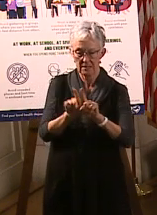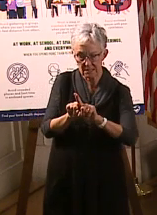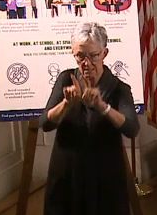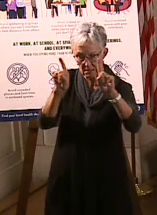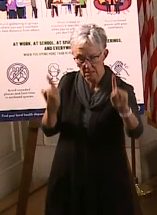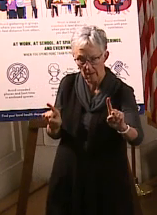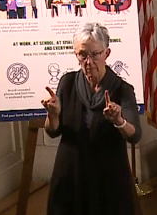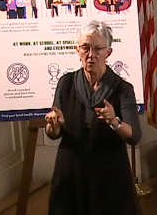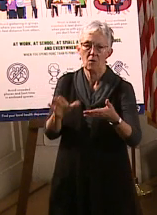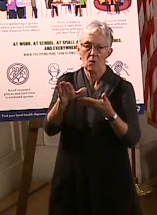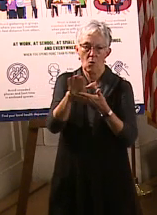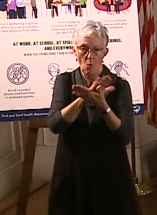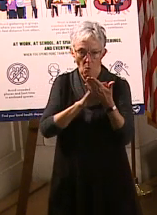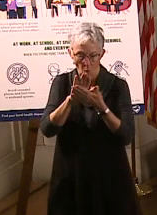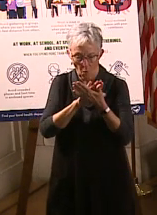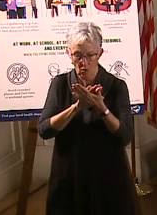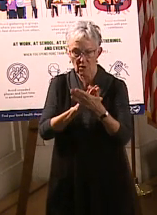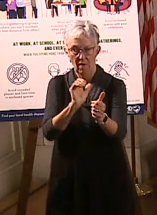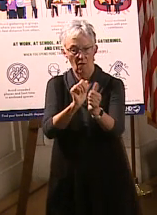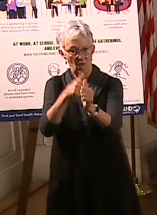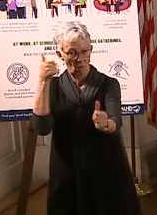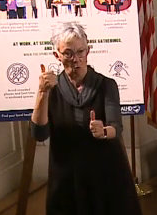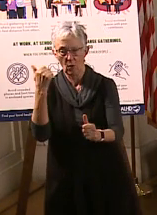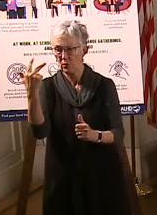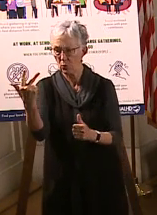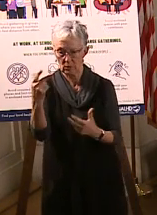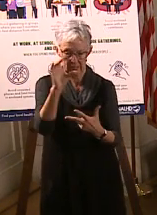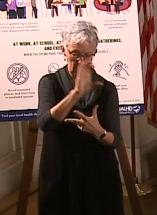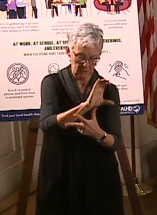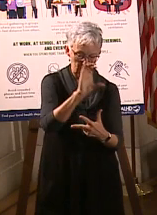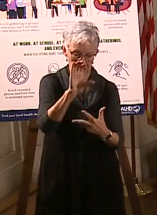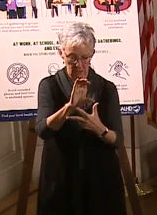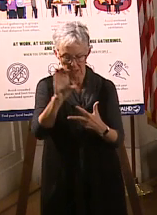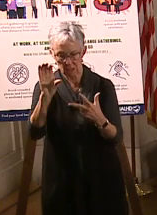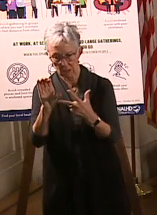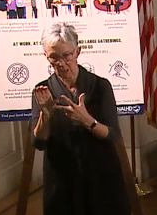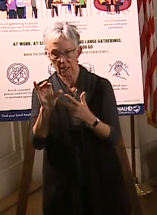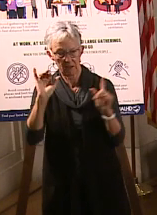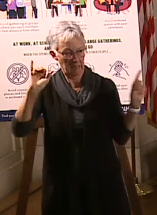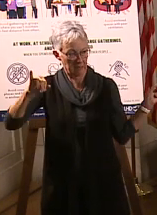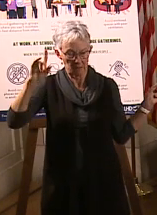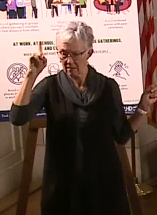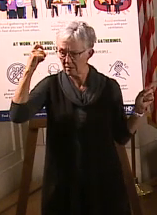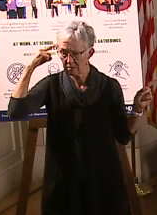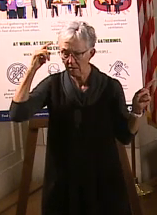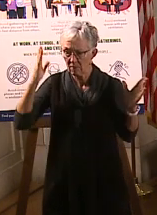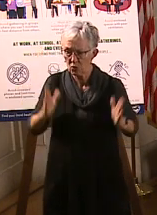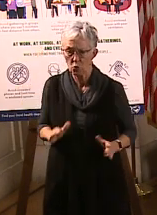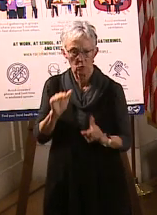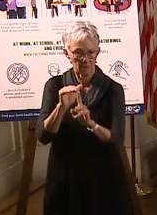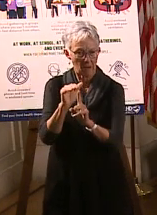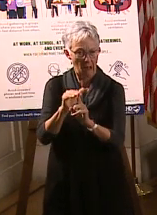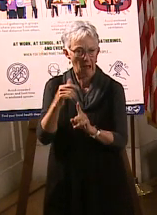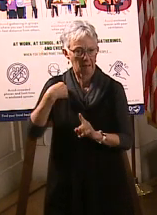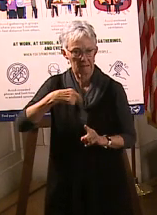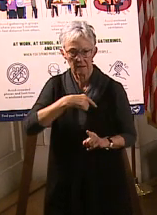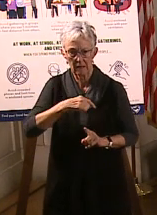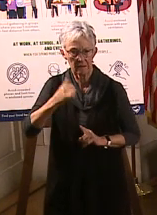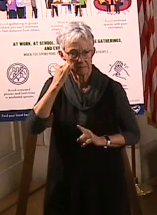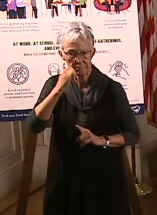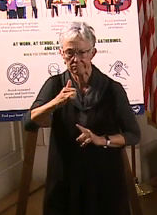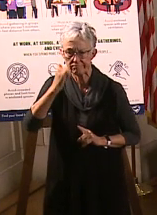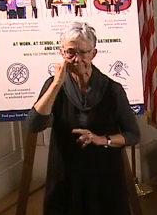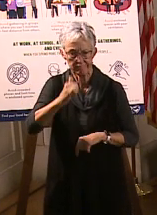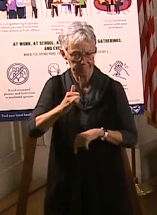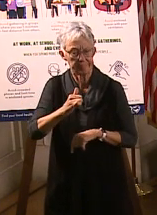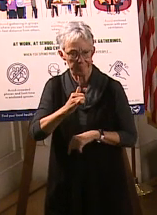hands, following the 3 C's as the governor goes over in his press conferences every time. And hopefully we can keep this